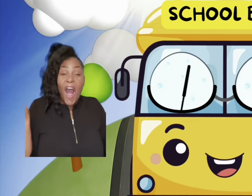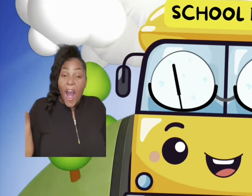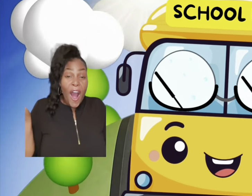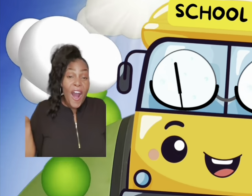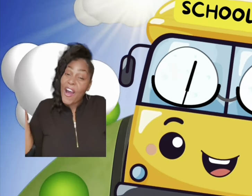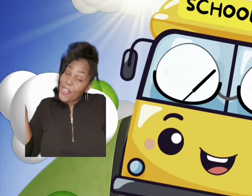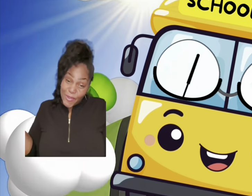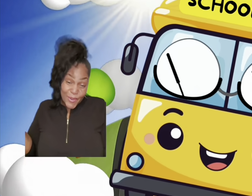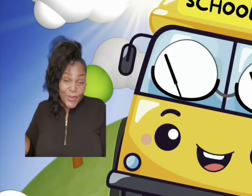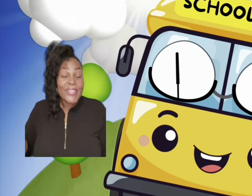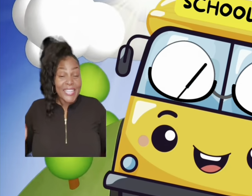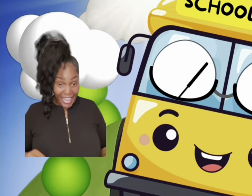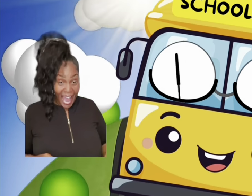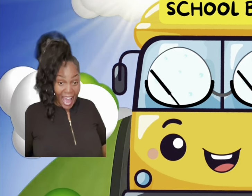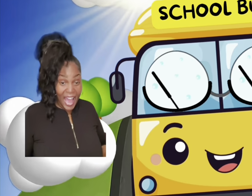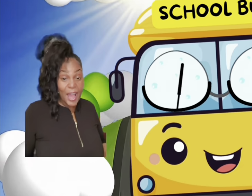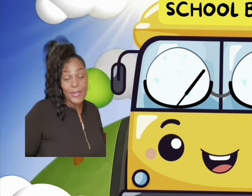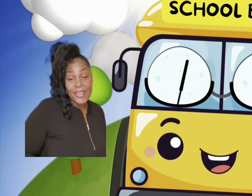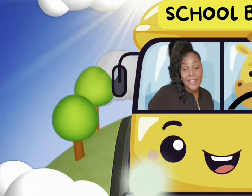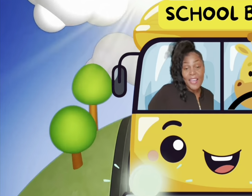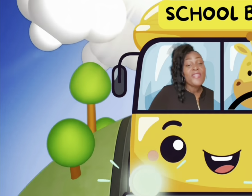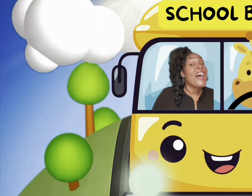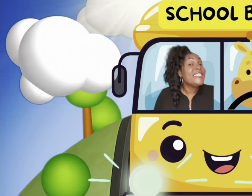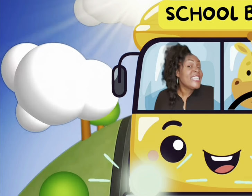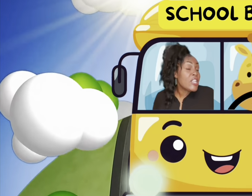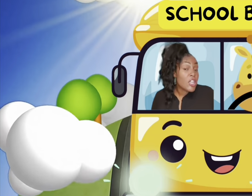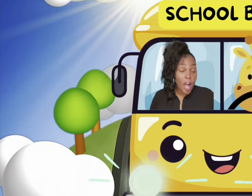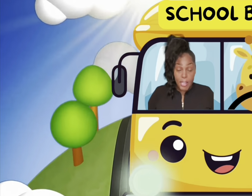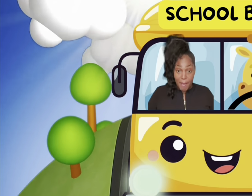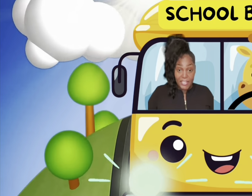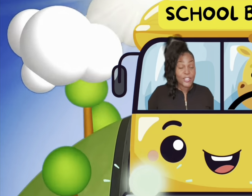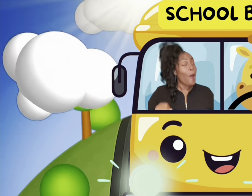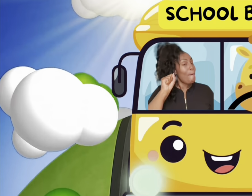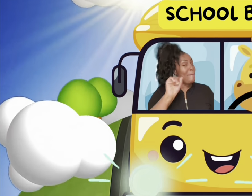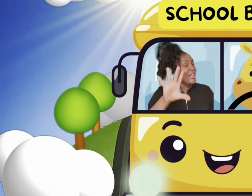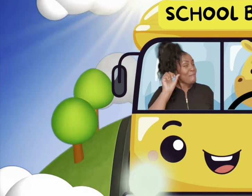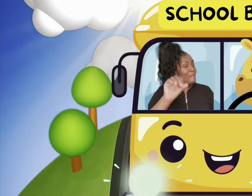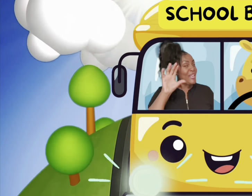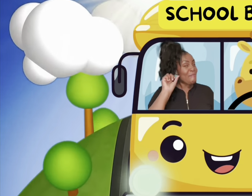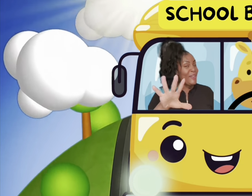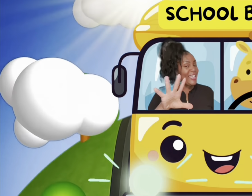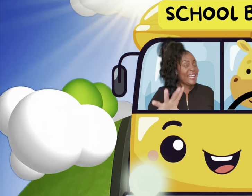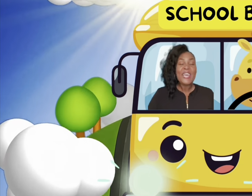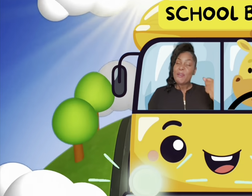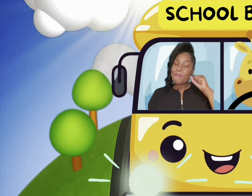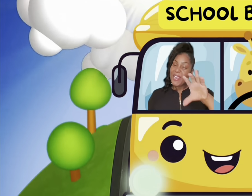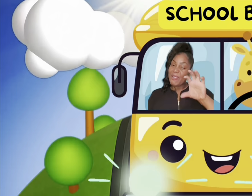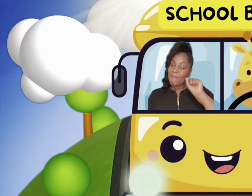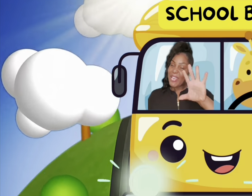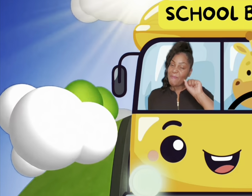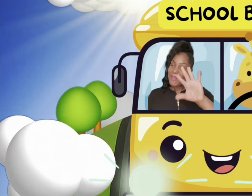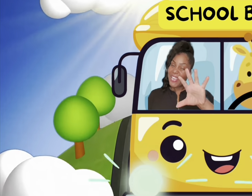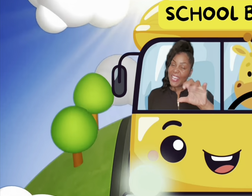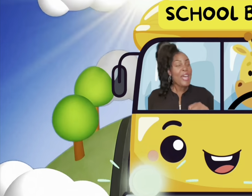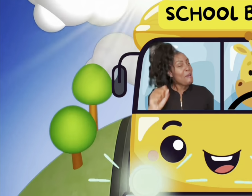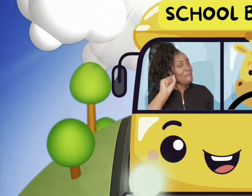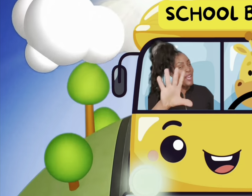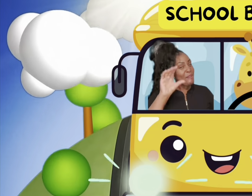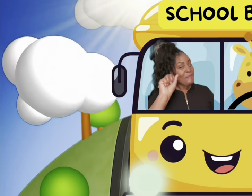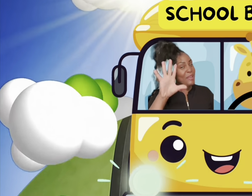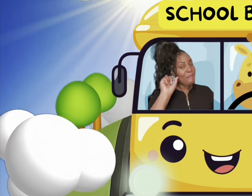swish, all through the town. The signals on the bus go blink, blink, blink, blink, blink,